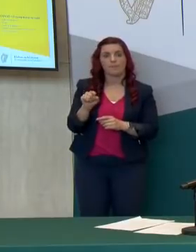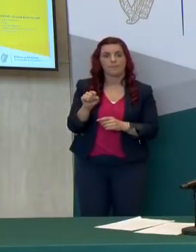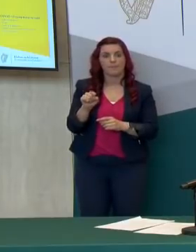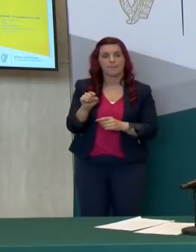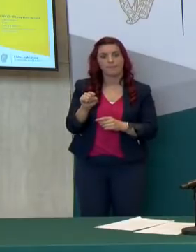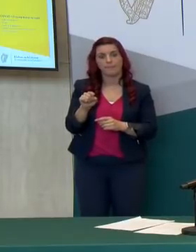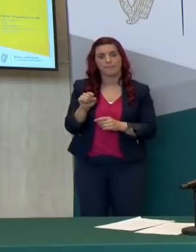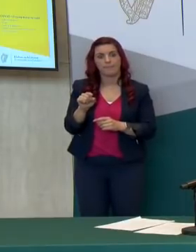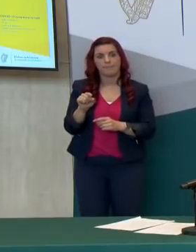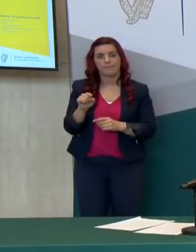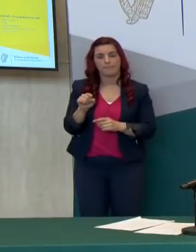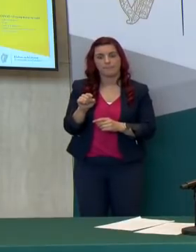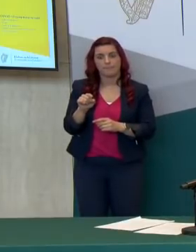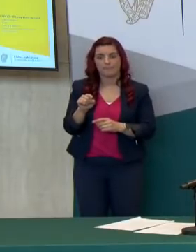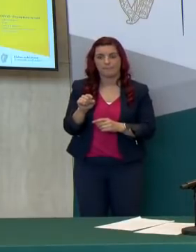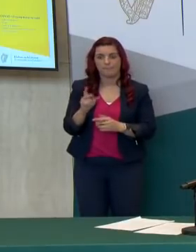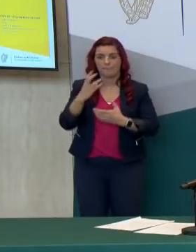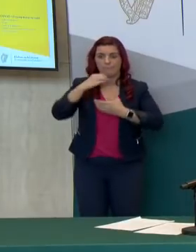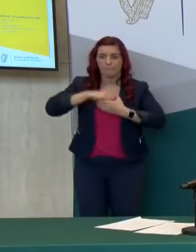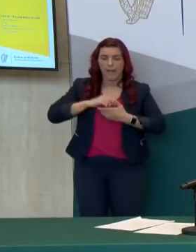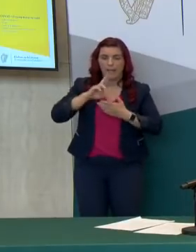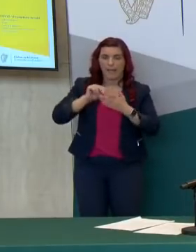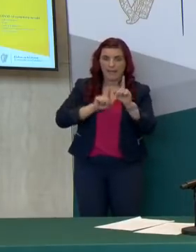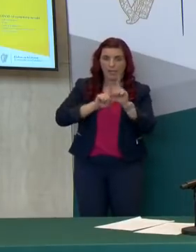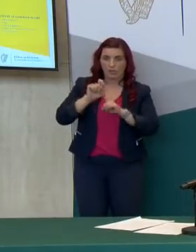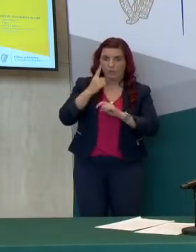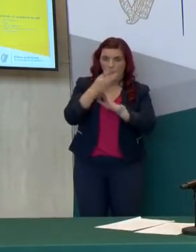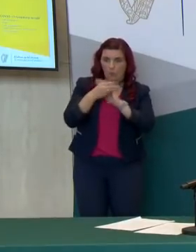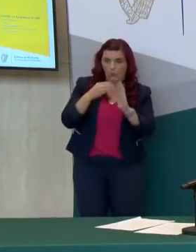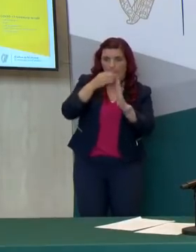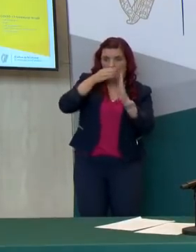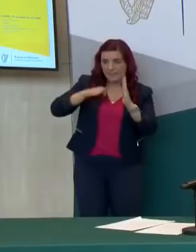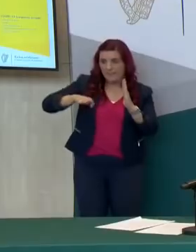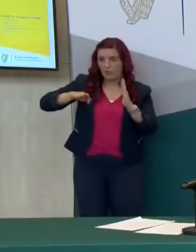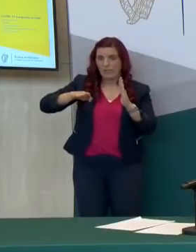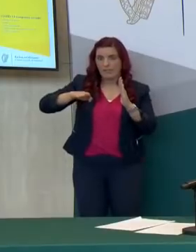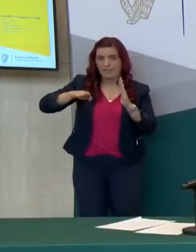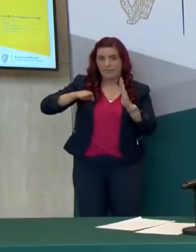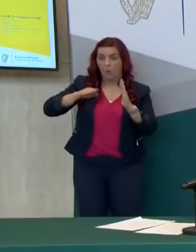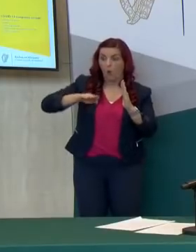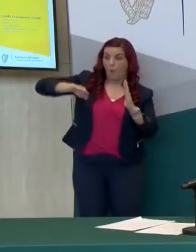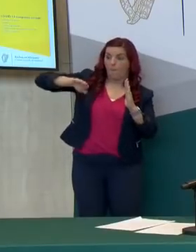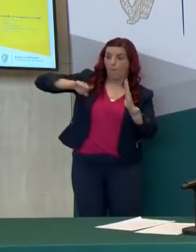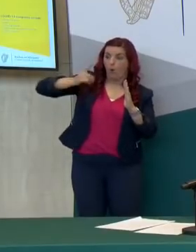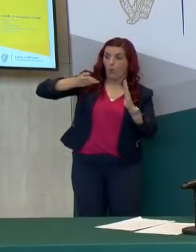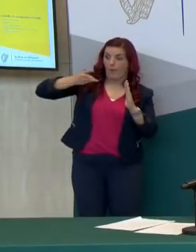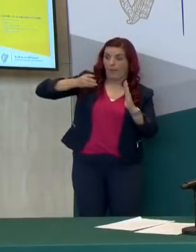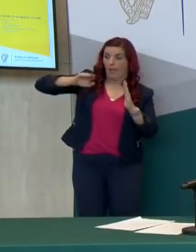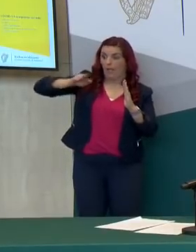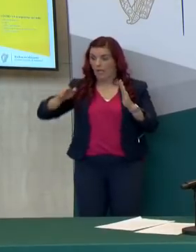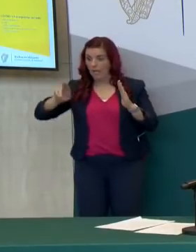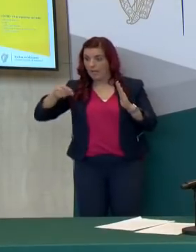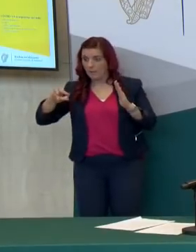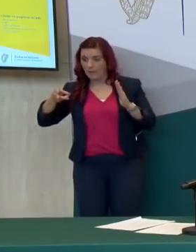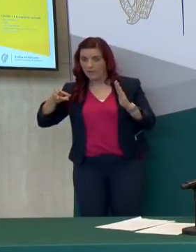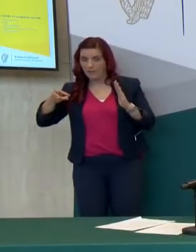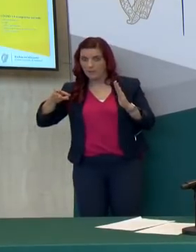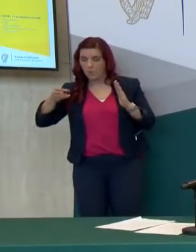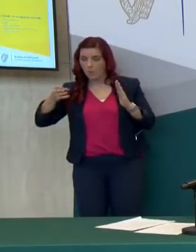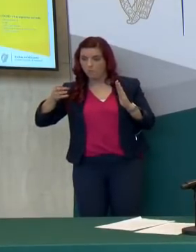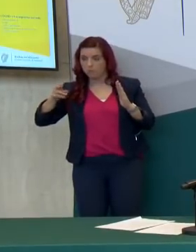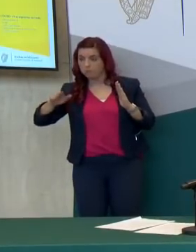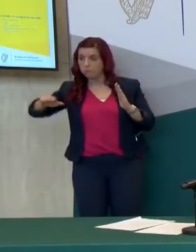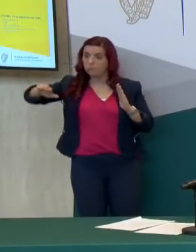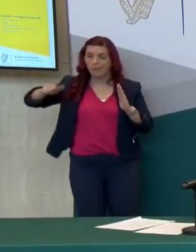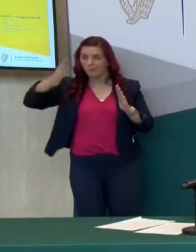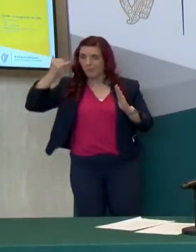noisy, that you can get increases one week and decreases the next week. So it is going to take a little bit more time before we can say